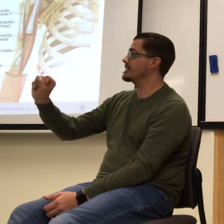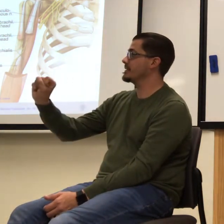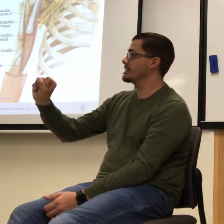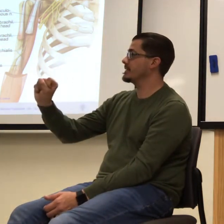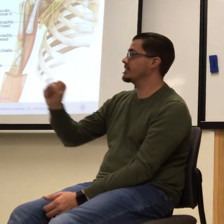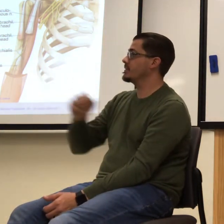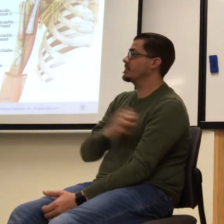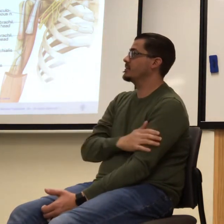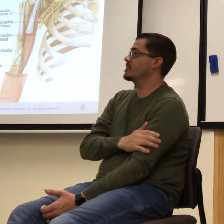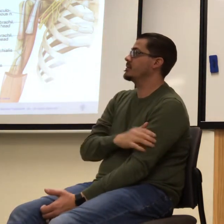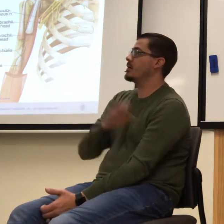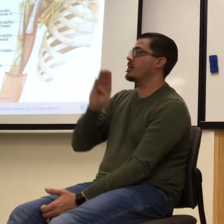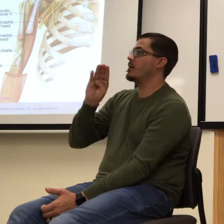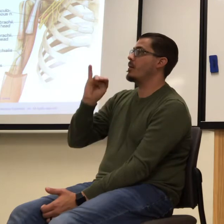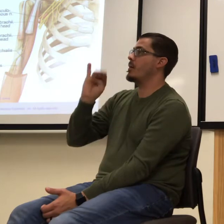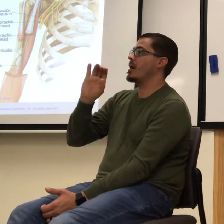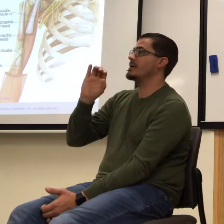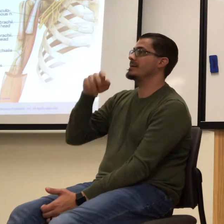biceps brachii.